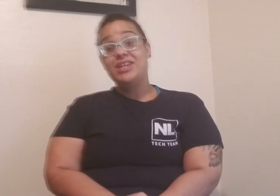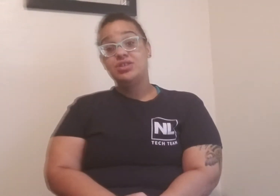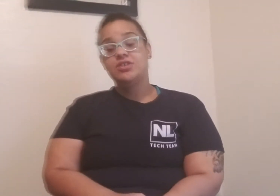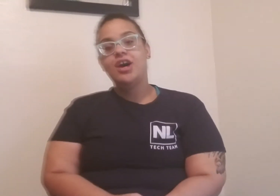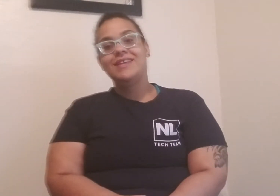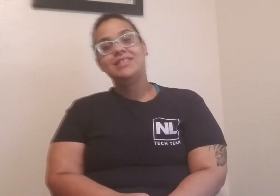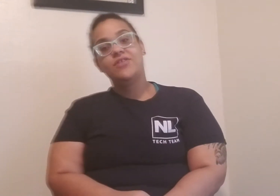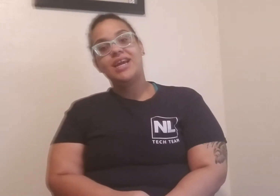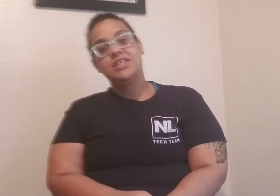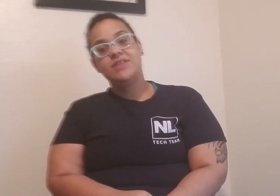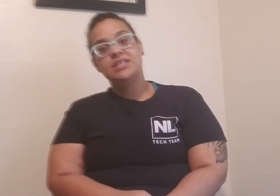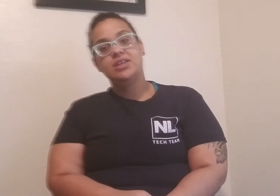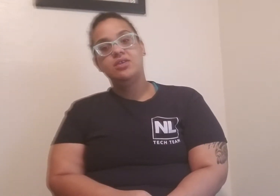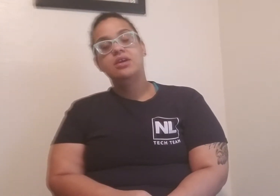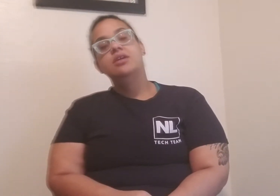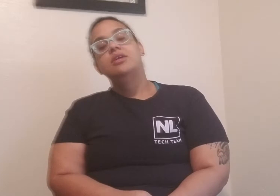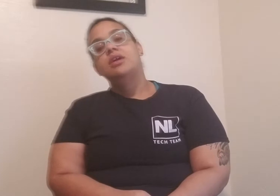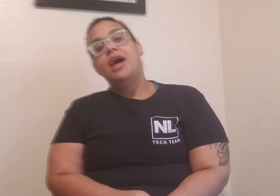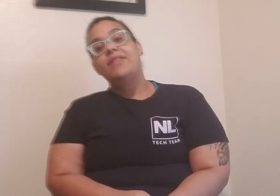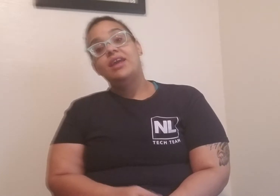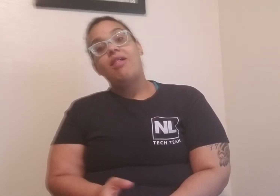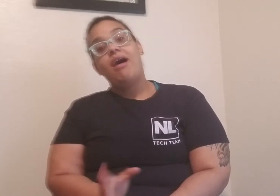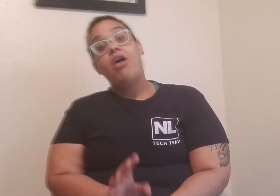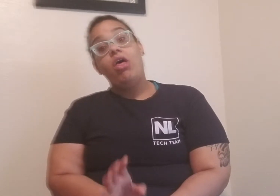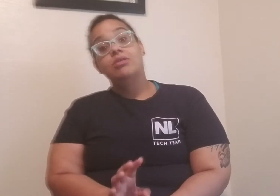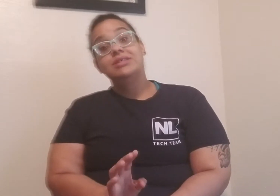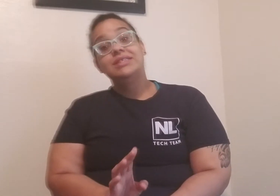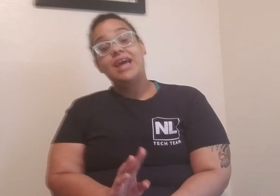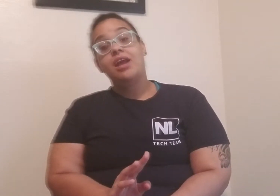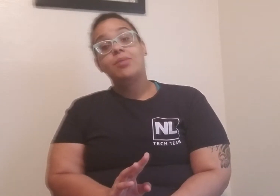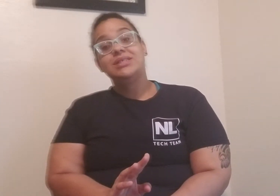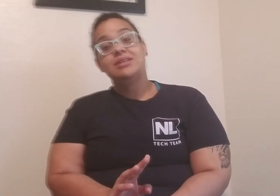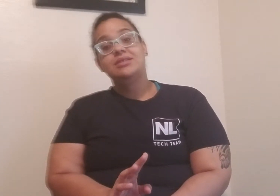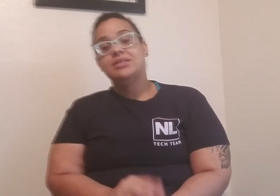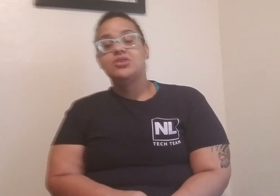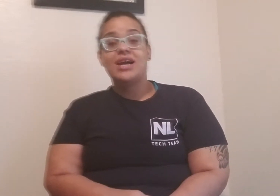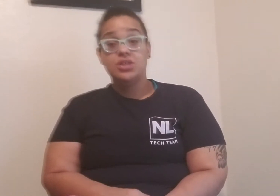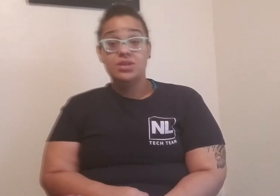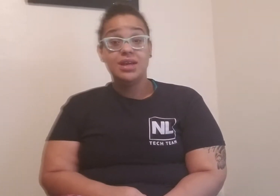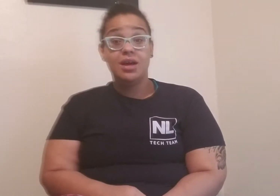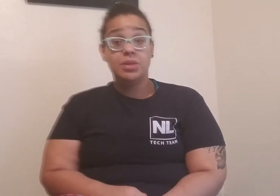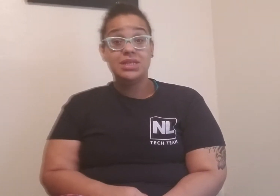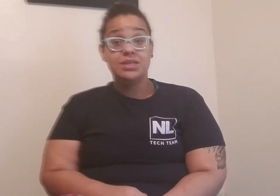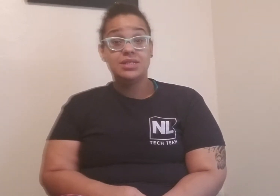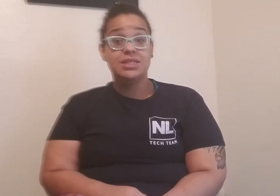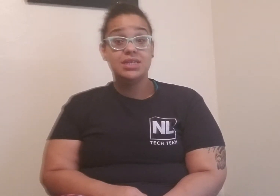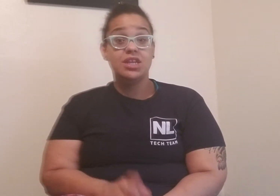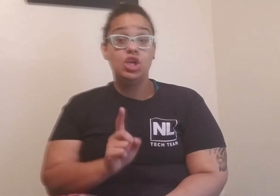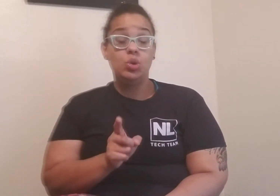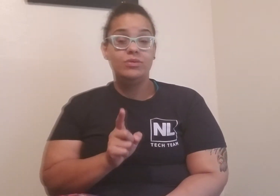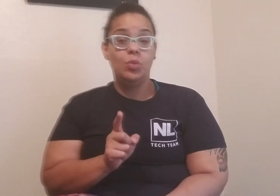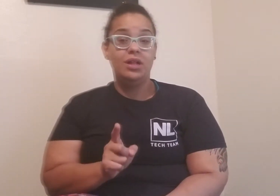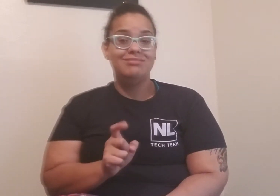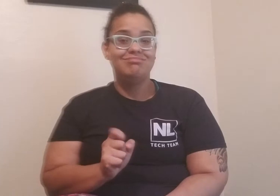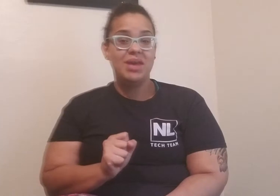exclamations on these different activities. So at the end, I'll sign a couple of sentences or ask you to sign a couple of sentences, and you will be able